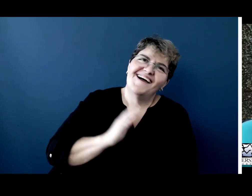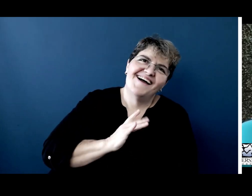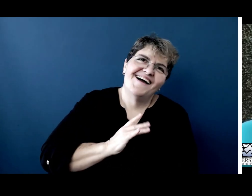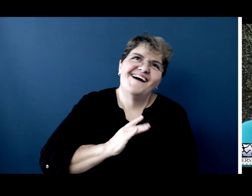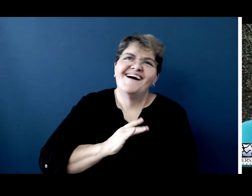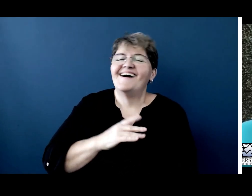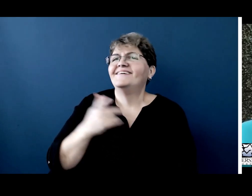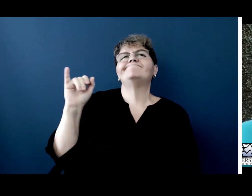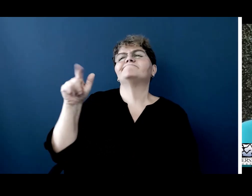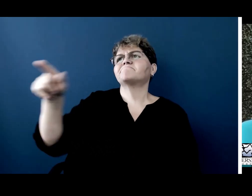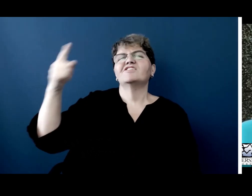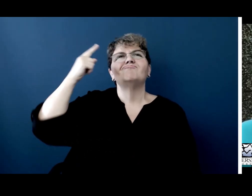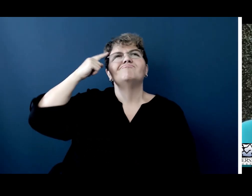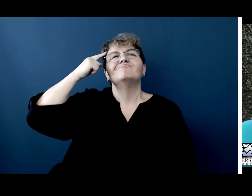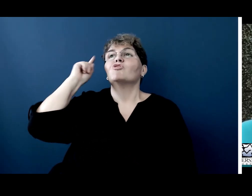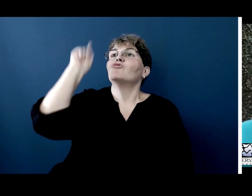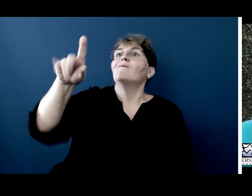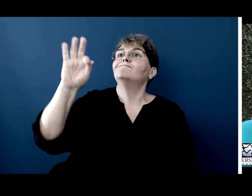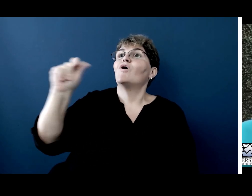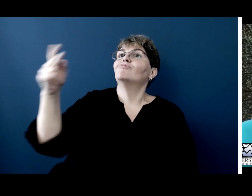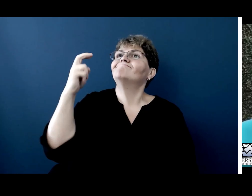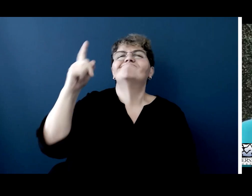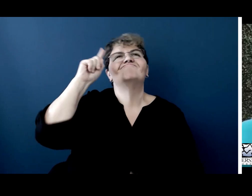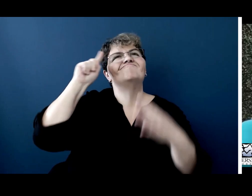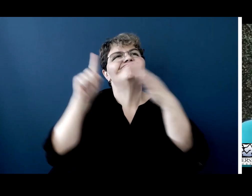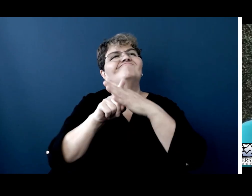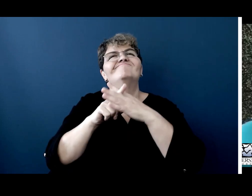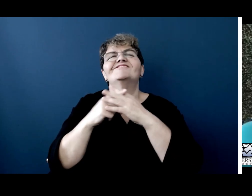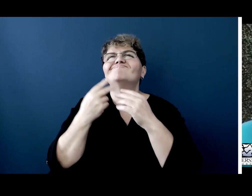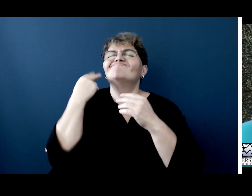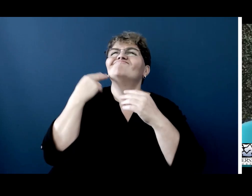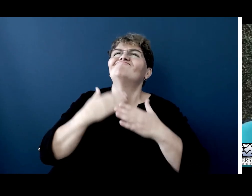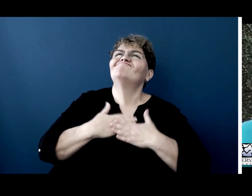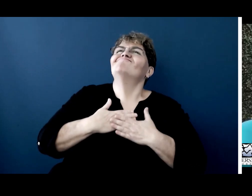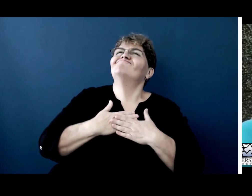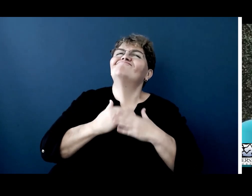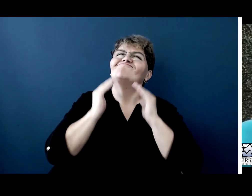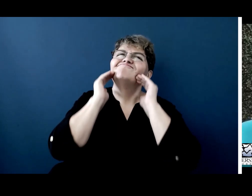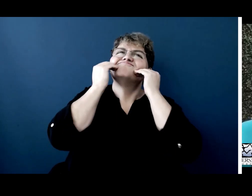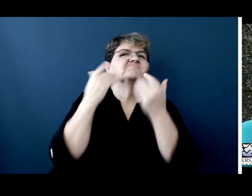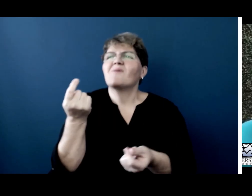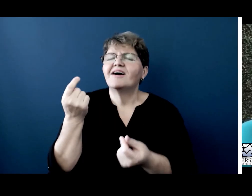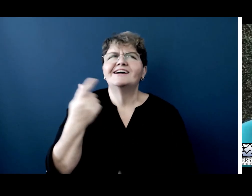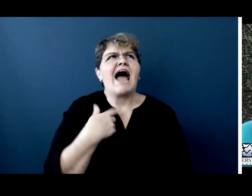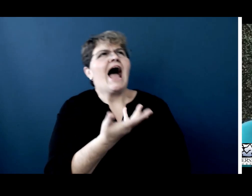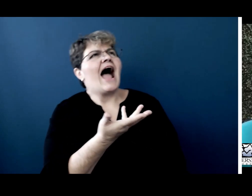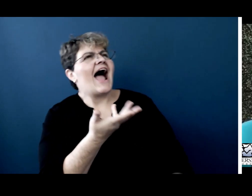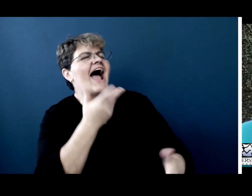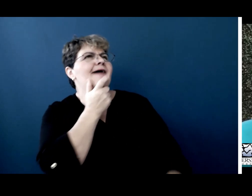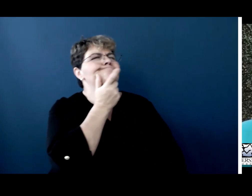like to go shopping, out to eat. And you guys would drive down there? Yeah, we drive, Yeah. never fly. Yeah. My